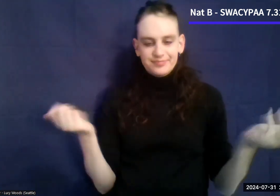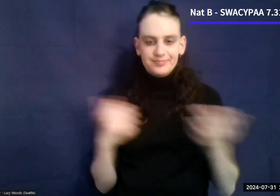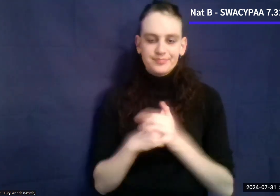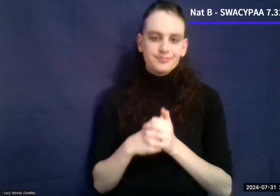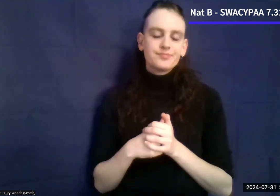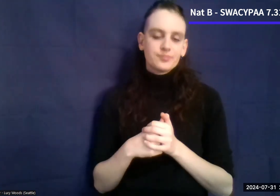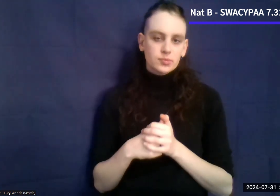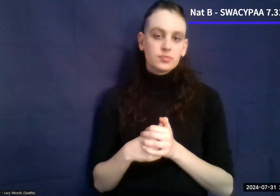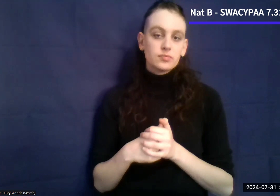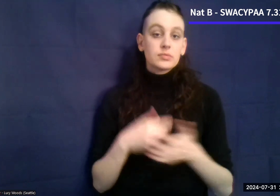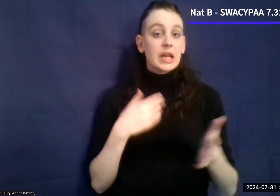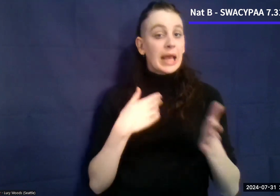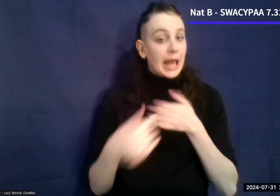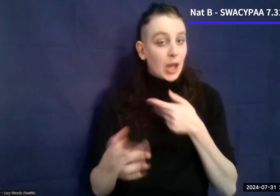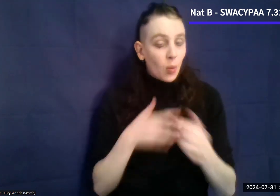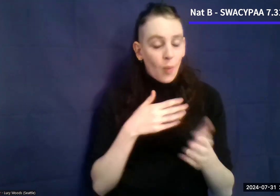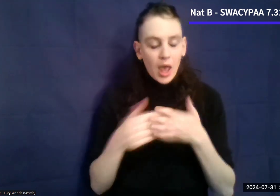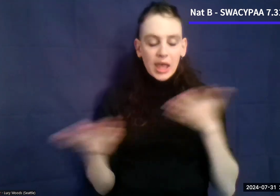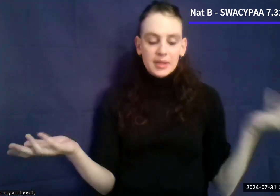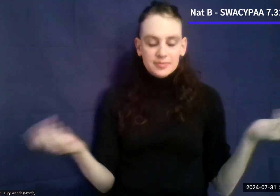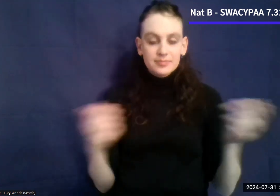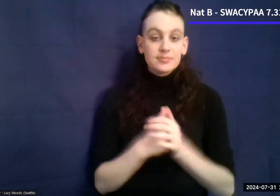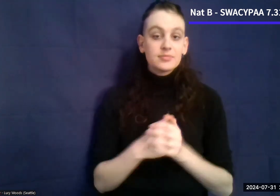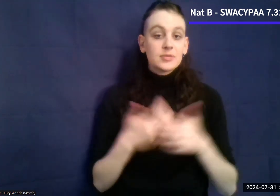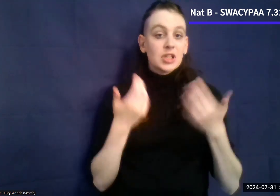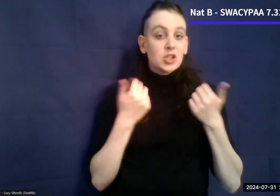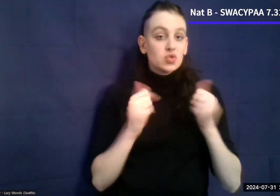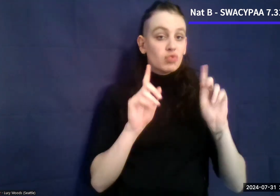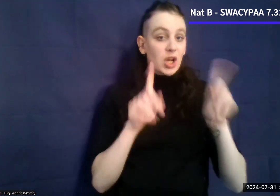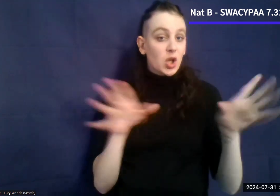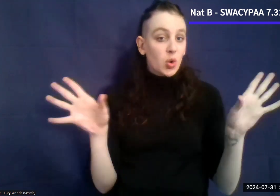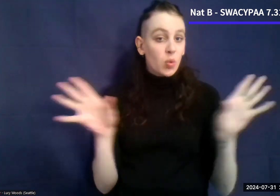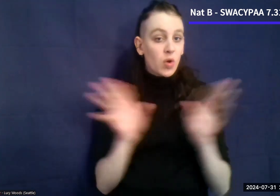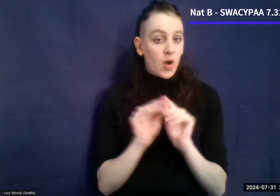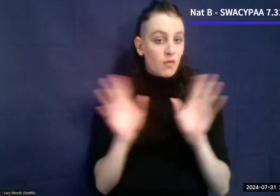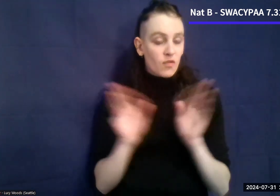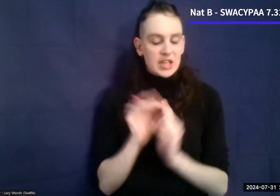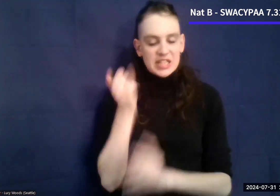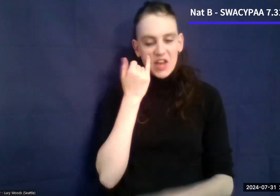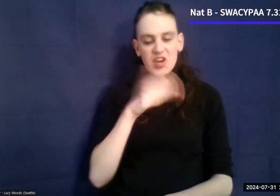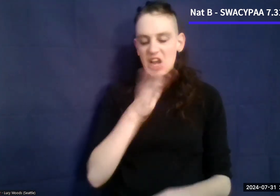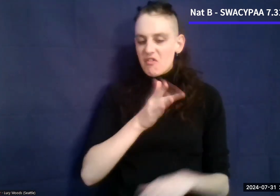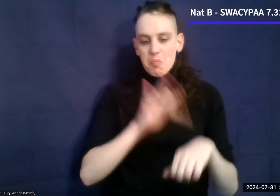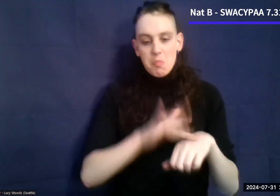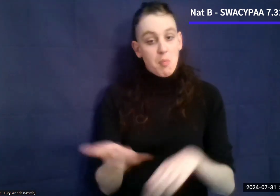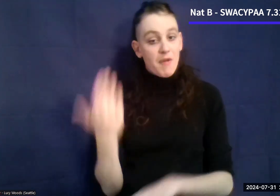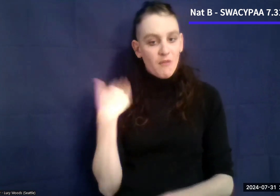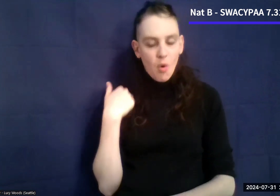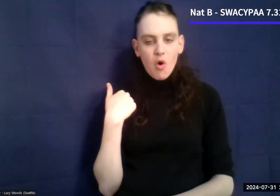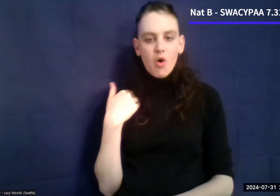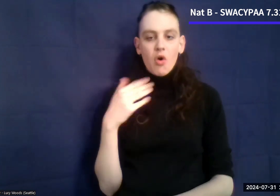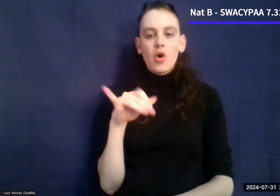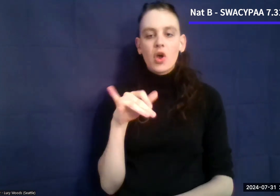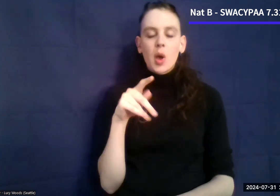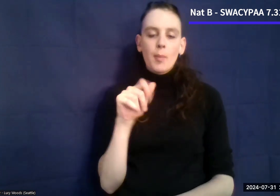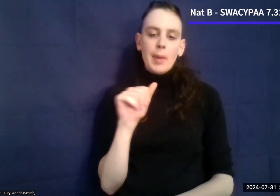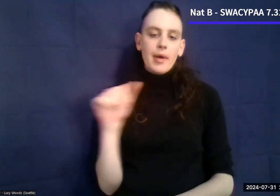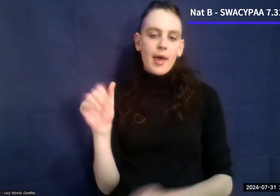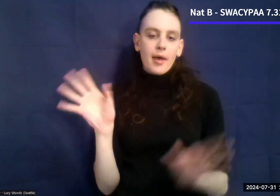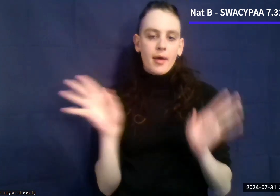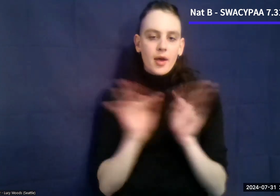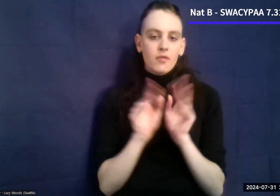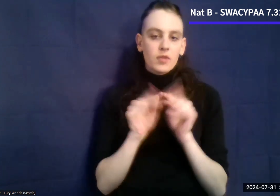So anyway, try to go to a conference. Like if you've never been to a conference of young people, it's wild.